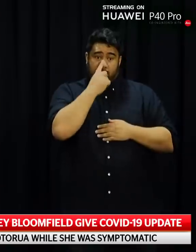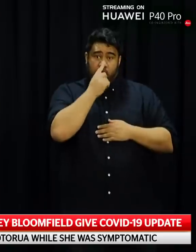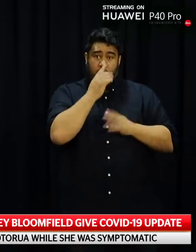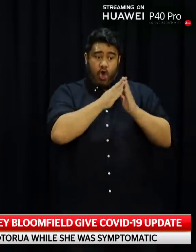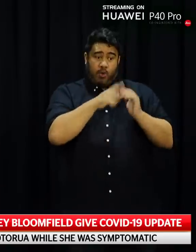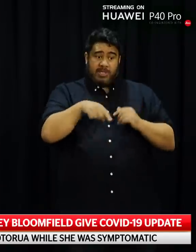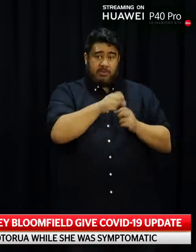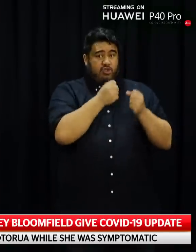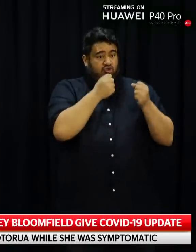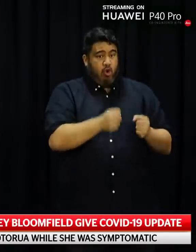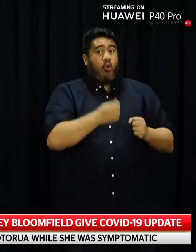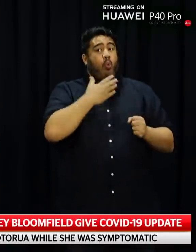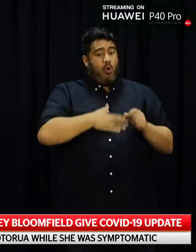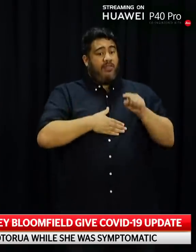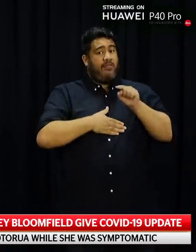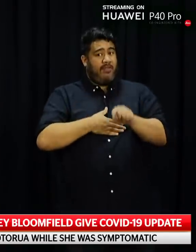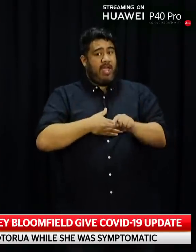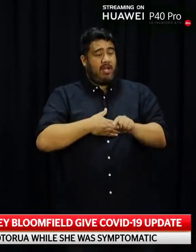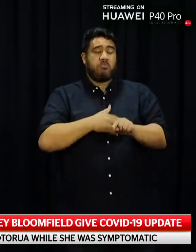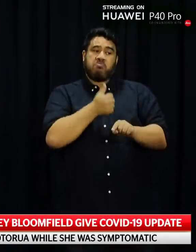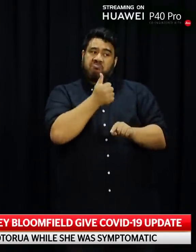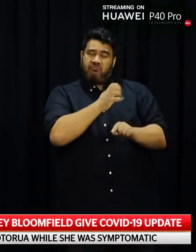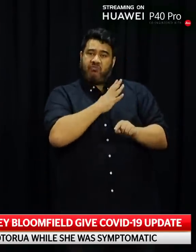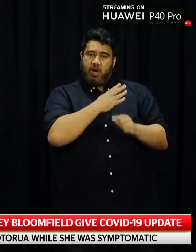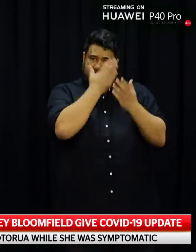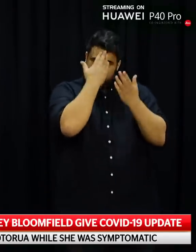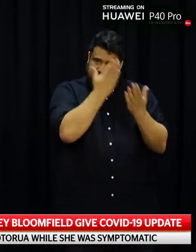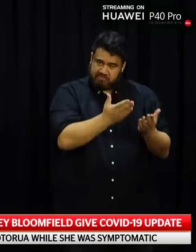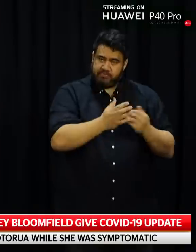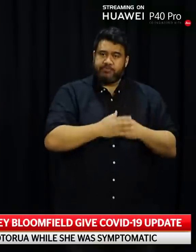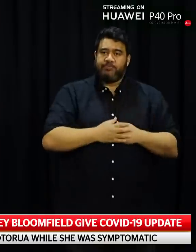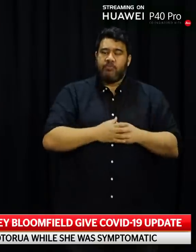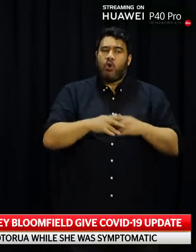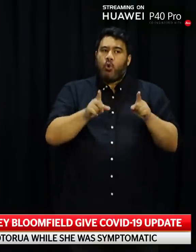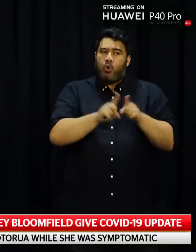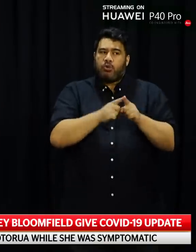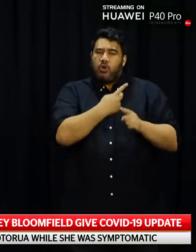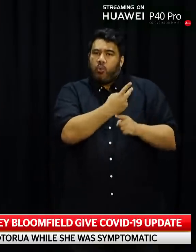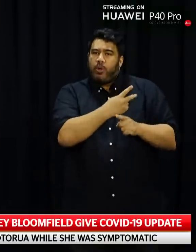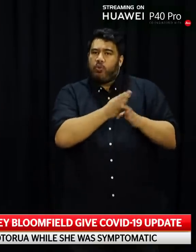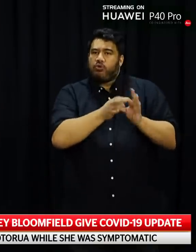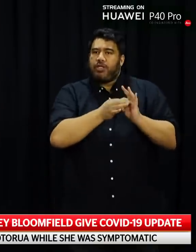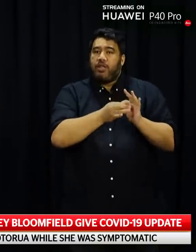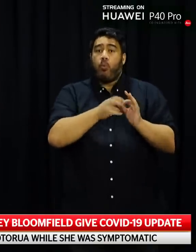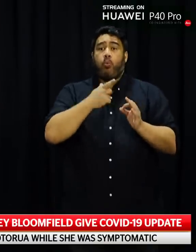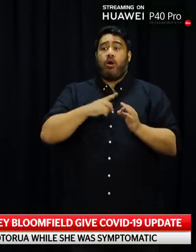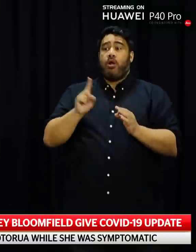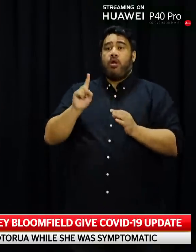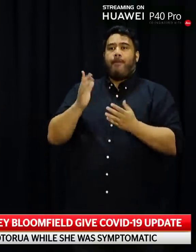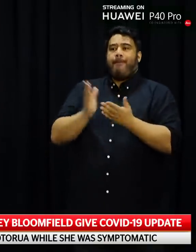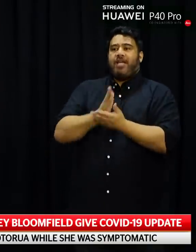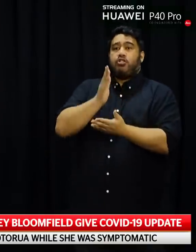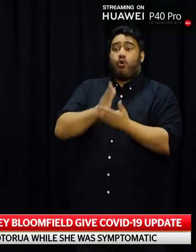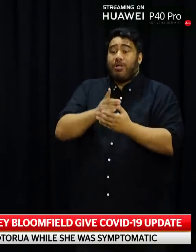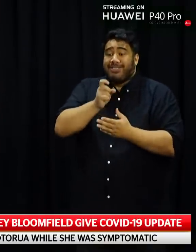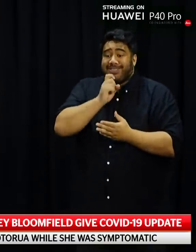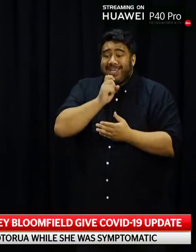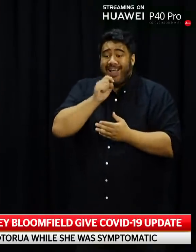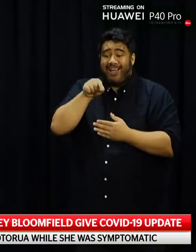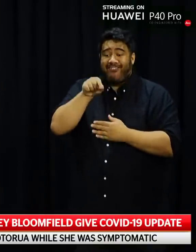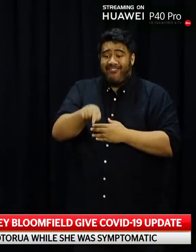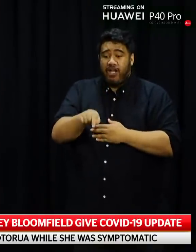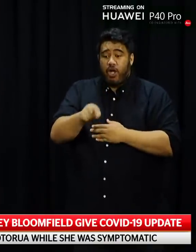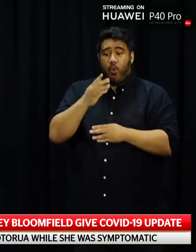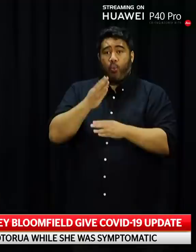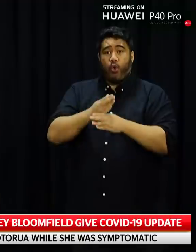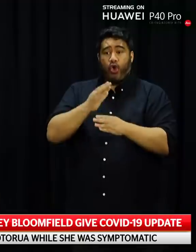very strongly about. We're working with the sector also to help ensure that staff don't work across multiple sites